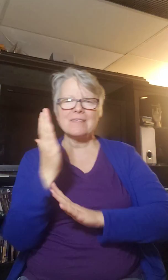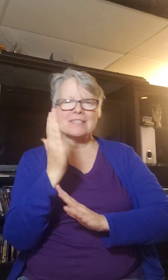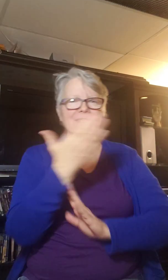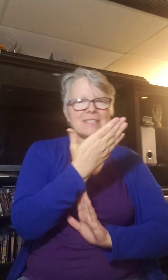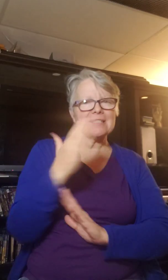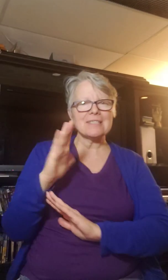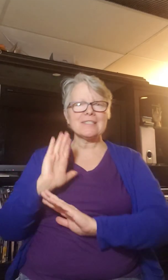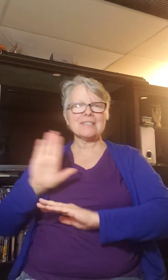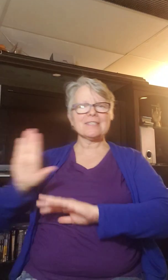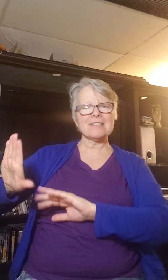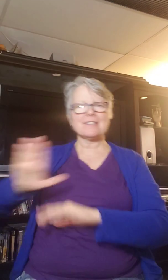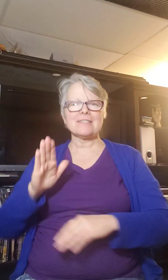This.